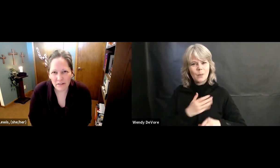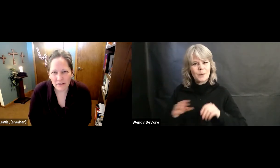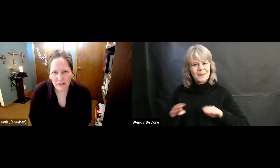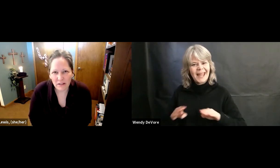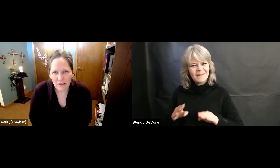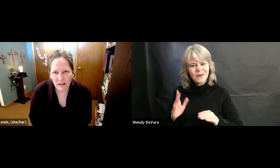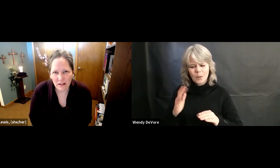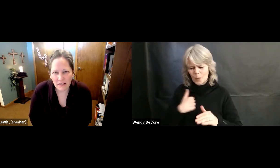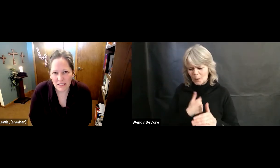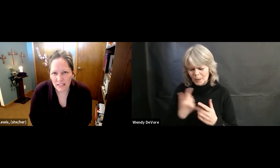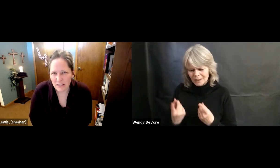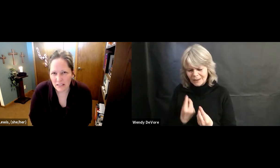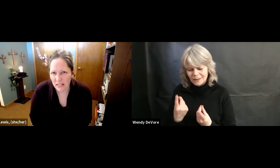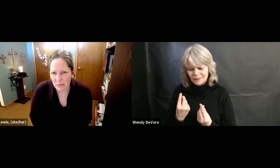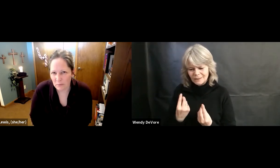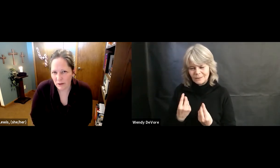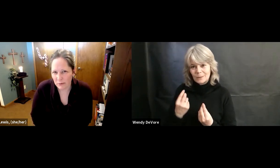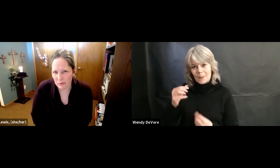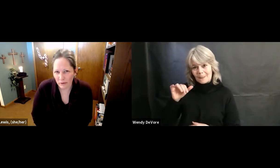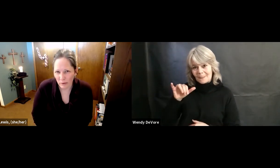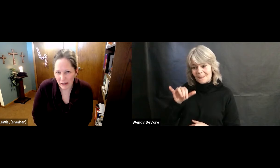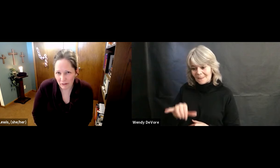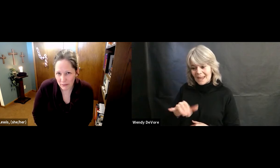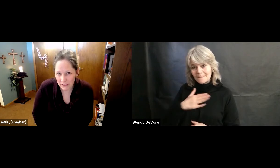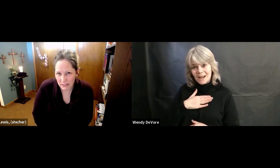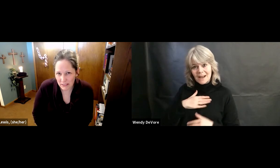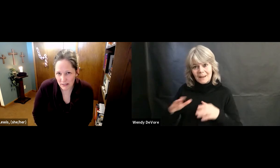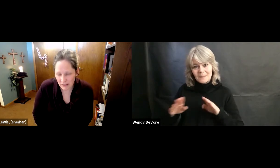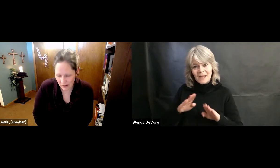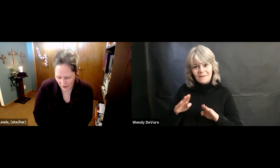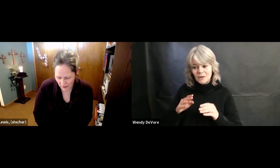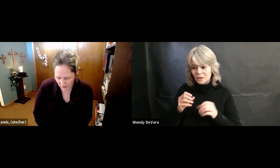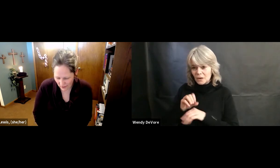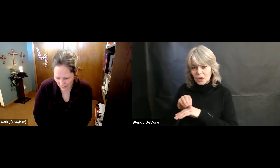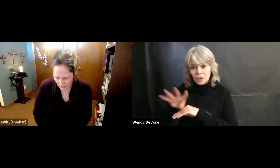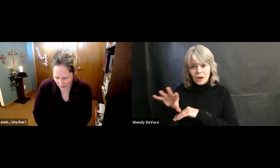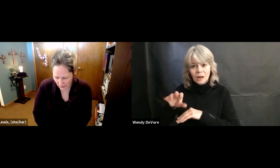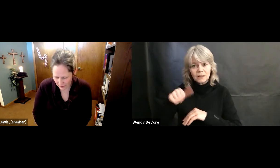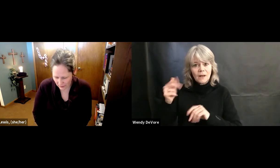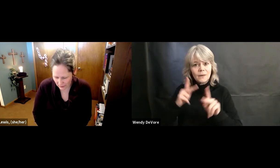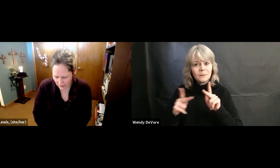Asking ourselves, does this keep other people away from us?